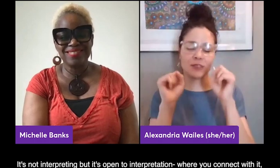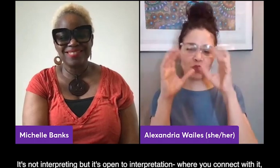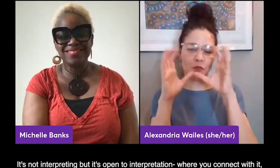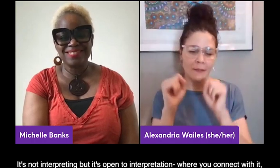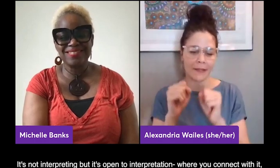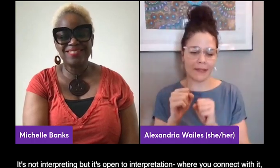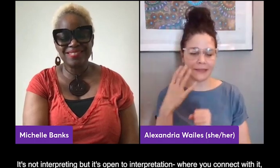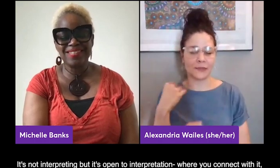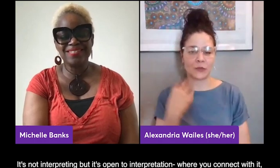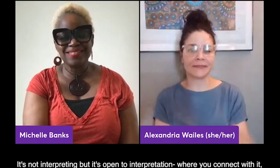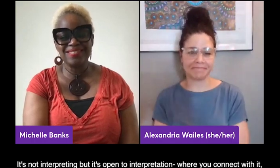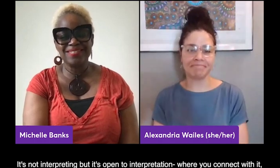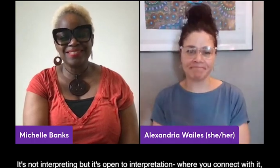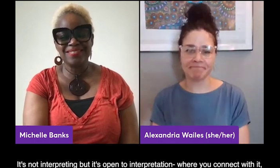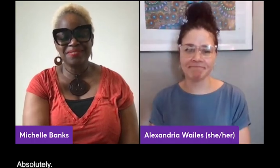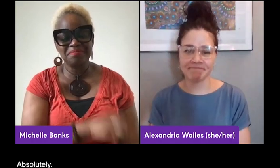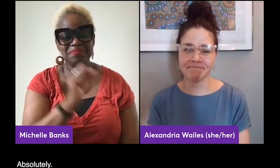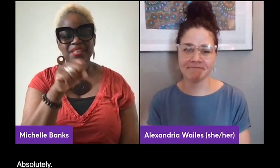It's an incredible experience.